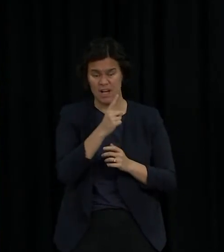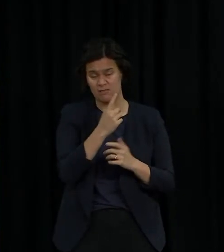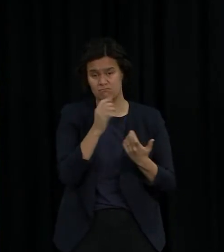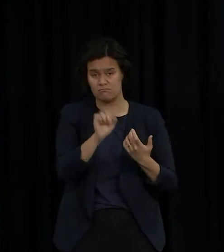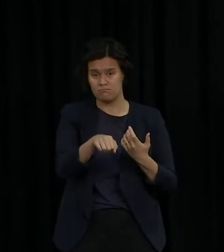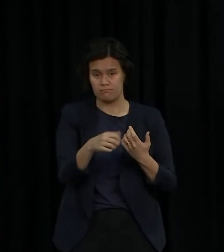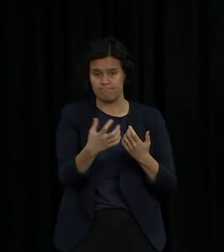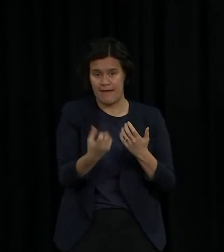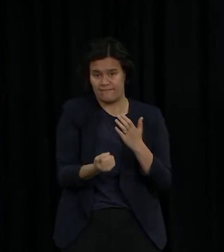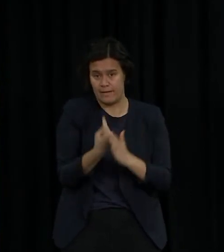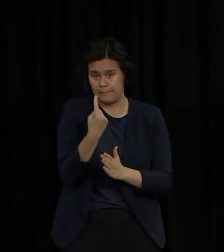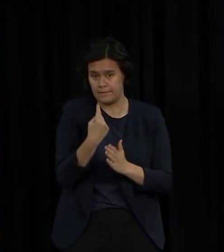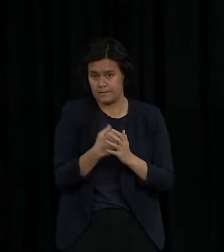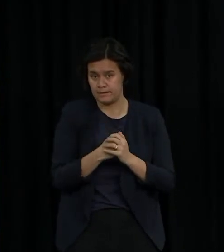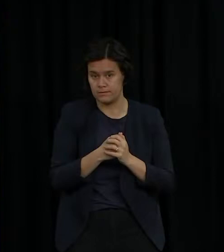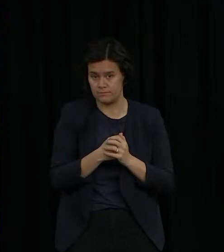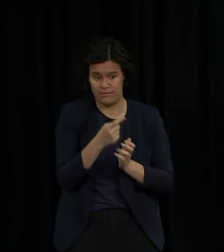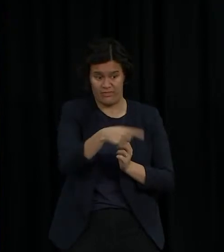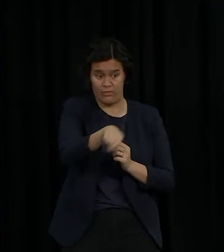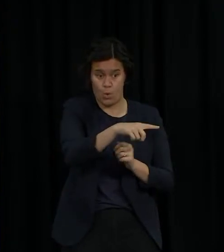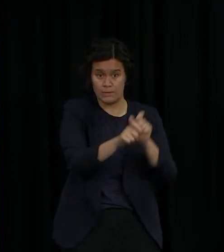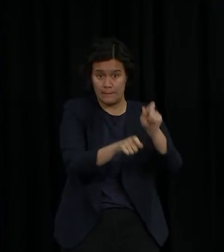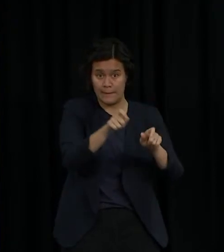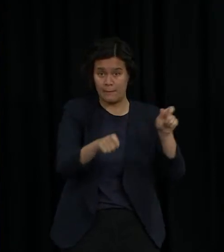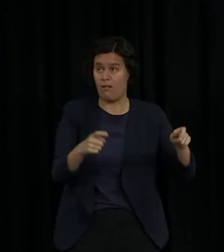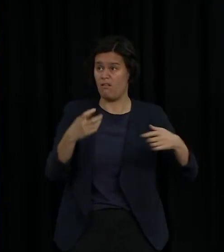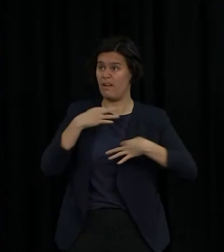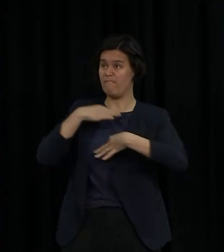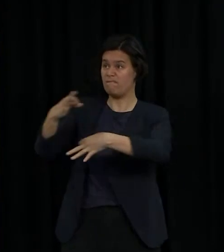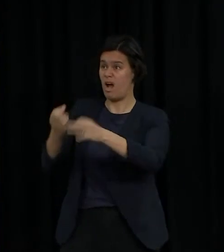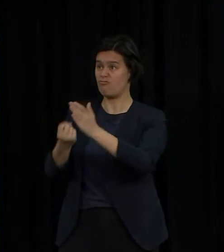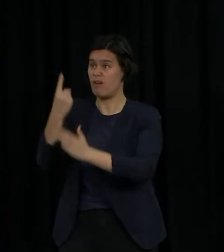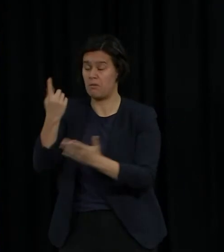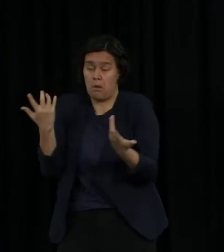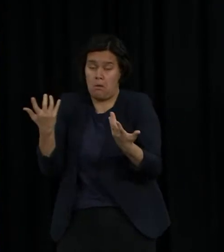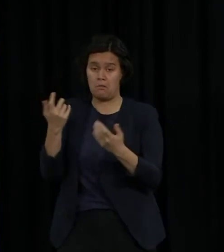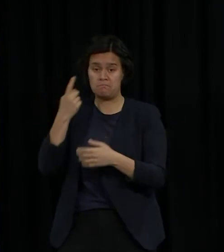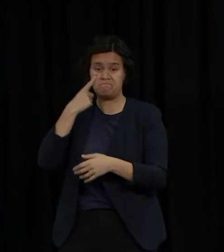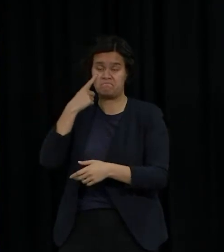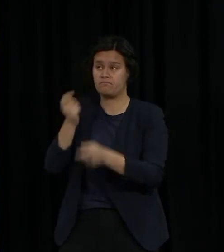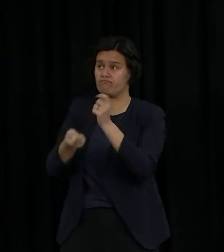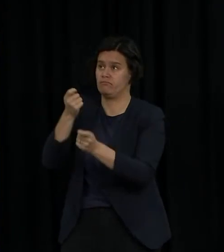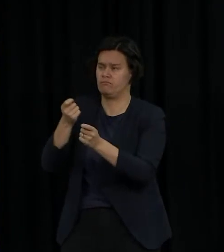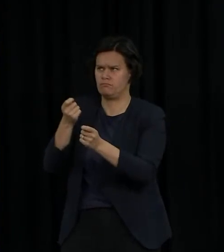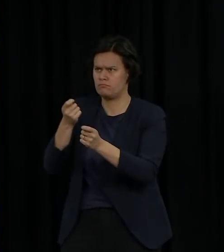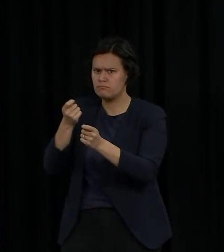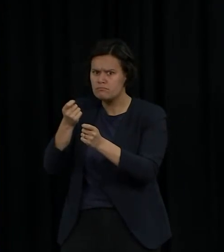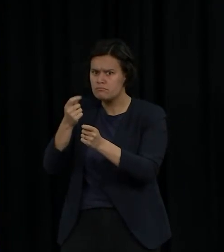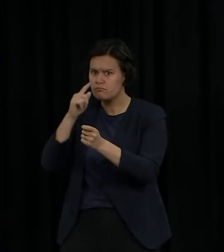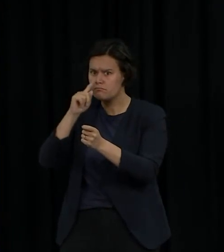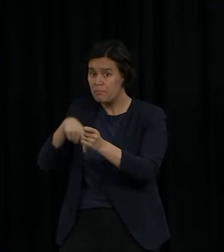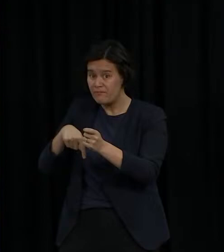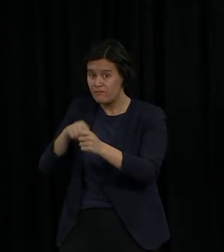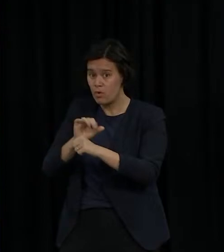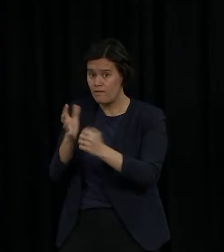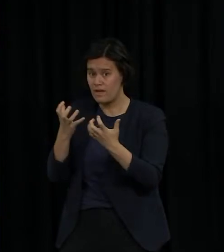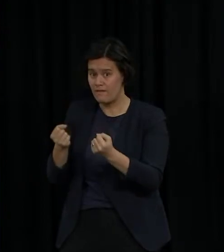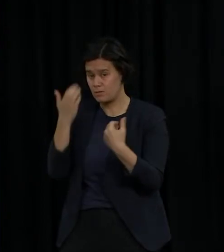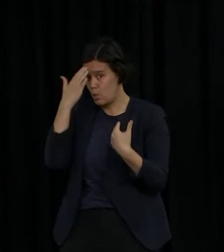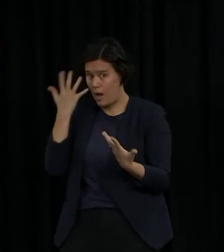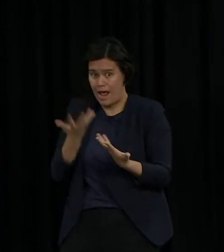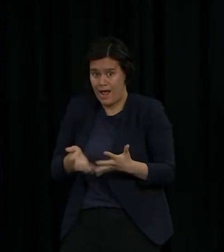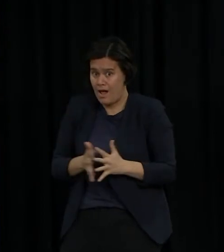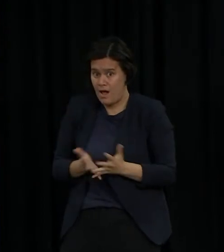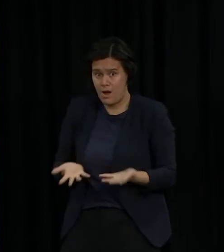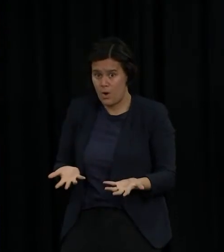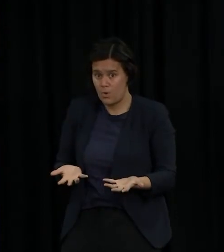of that. So these were individuals who weren't aware that they were a case, and we need to keep doing that to find our cases, because it's when we find cases